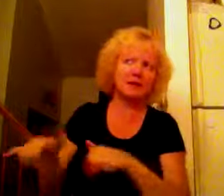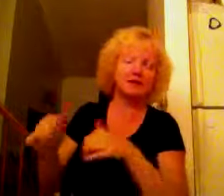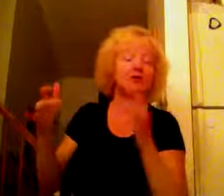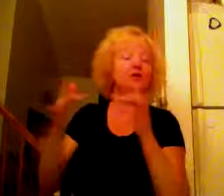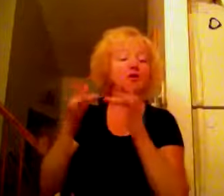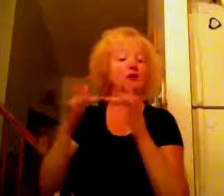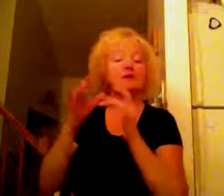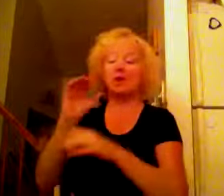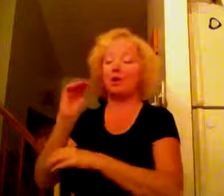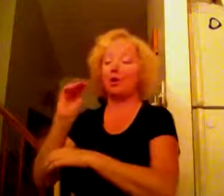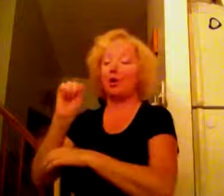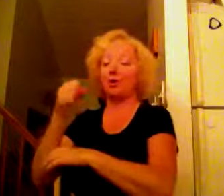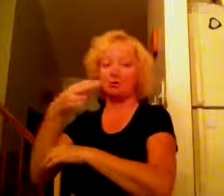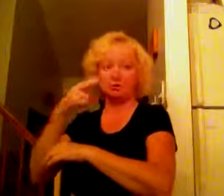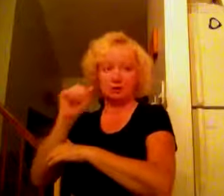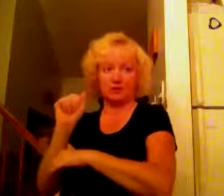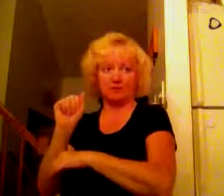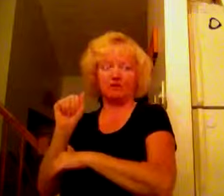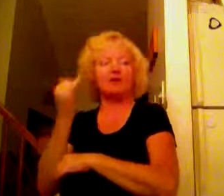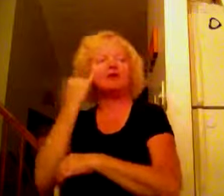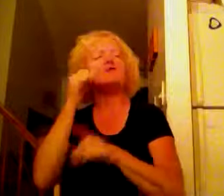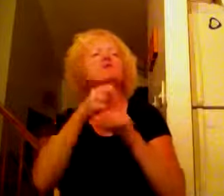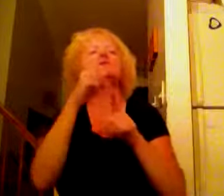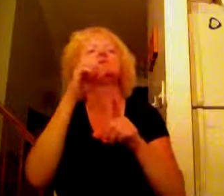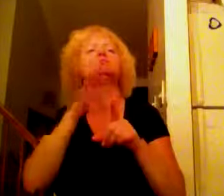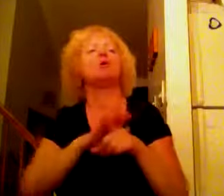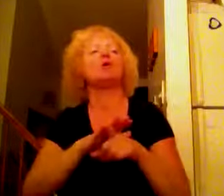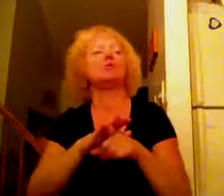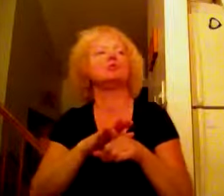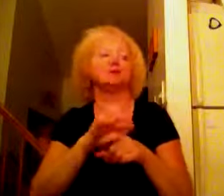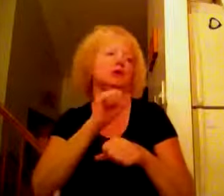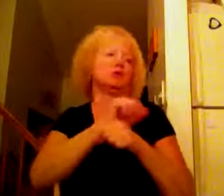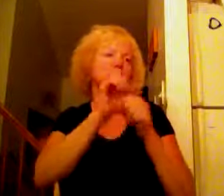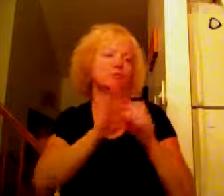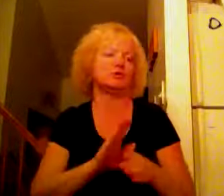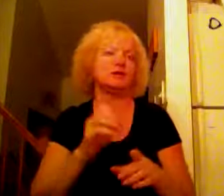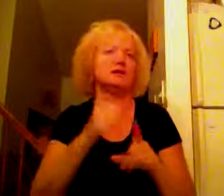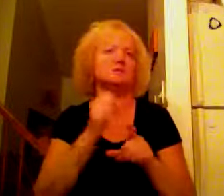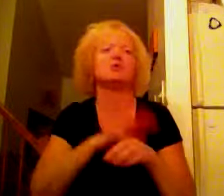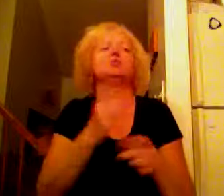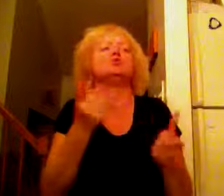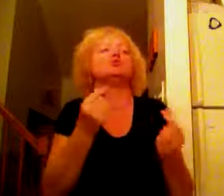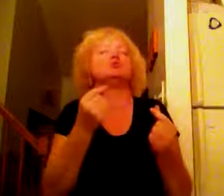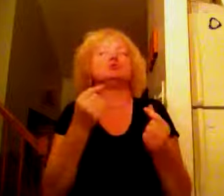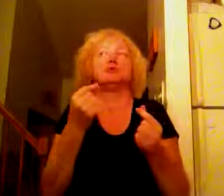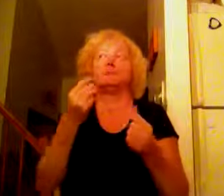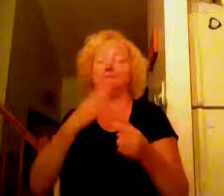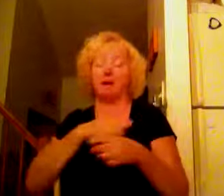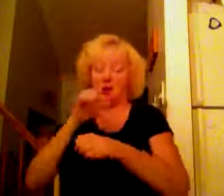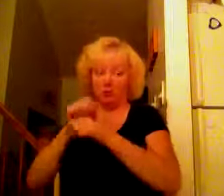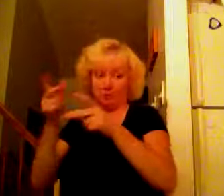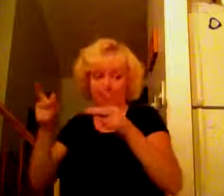have been exposed? We have a procedure at the clinic where I work, so I filled out an incident